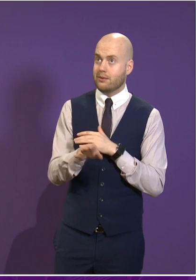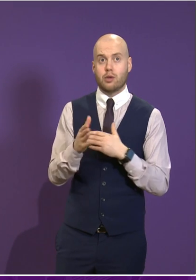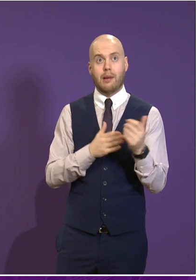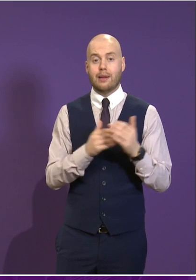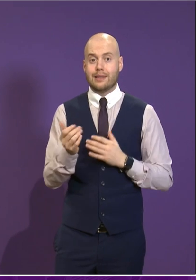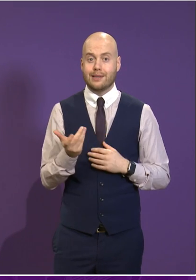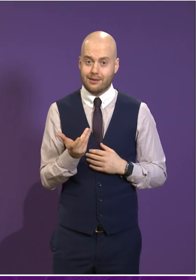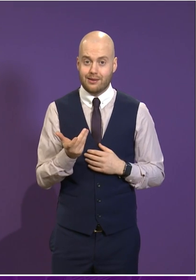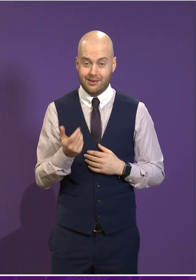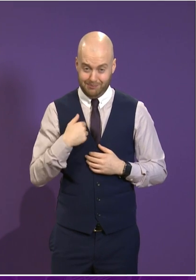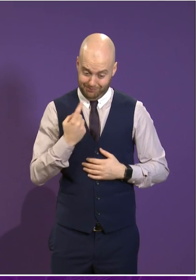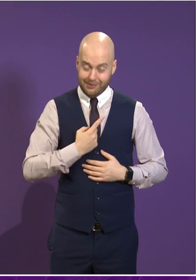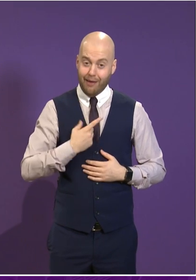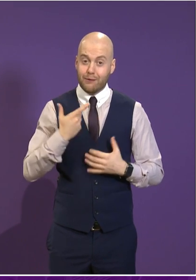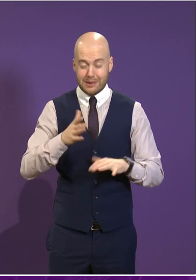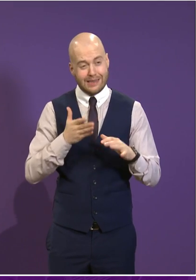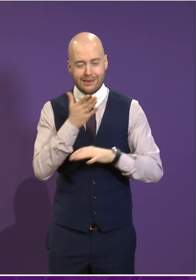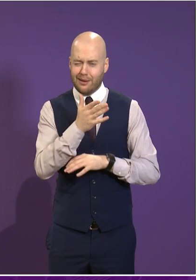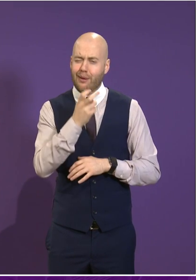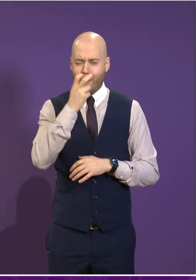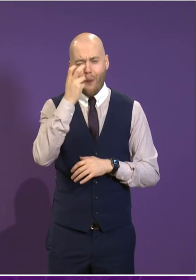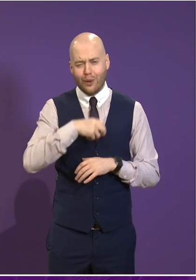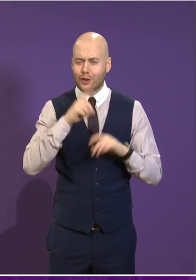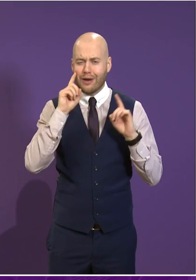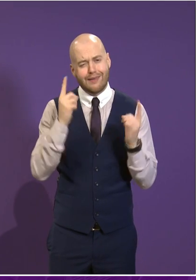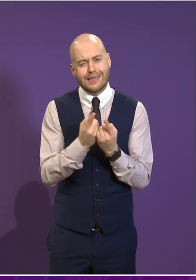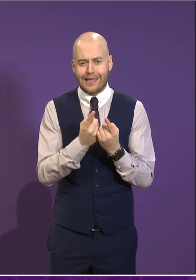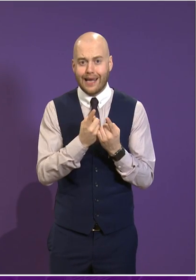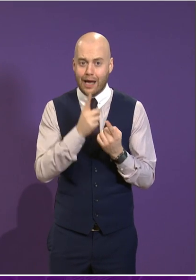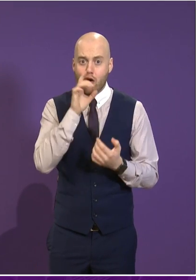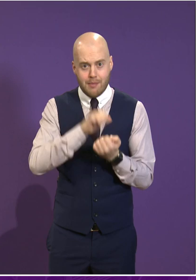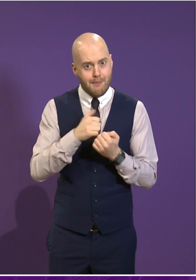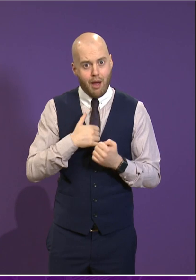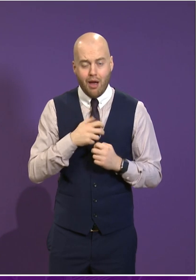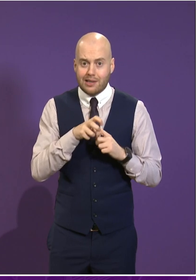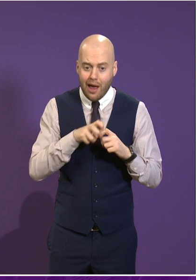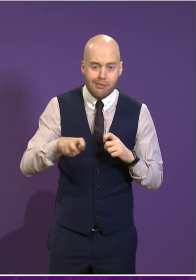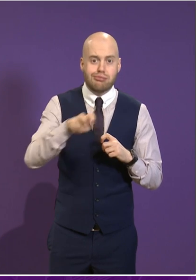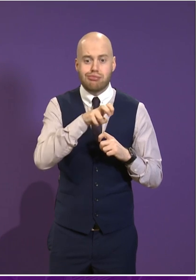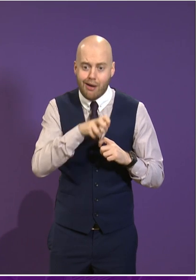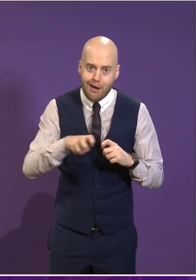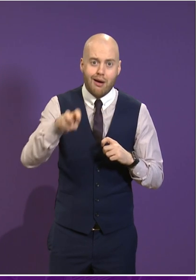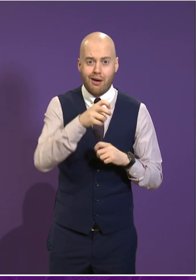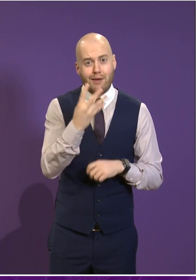ancient university myself, I remember tutorials, four flights of steps up in a windy garret